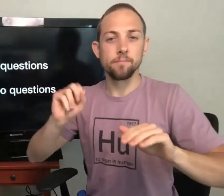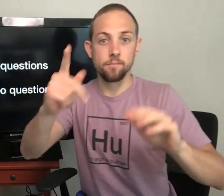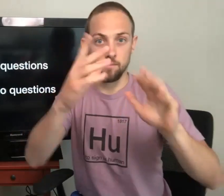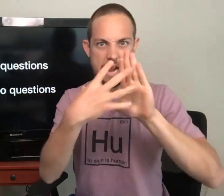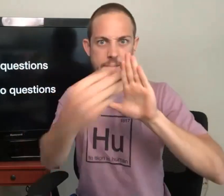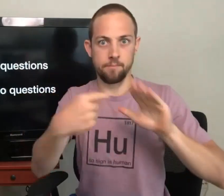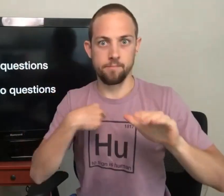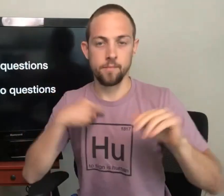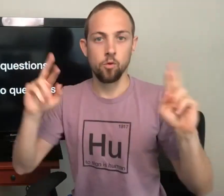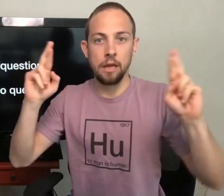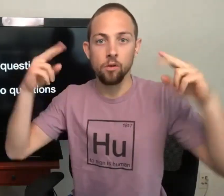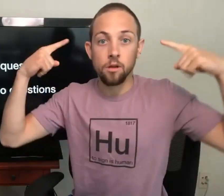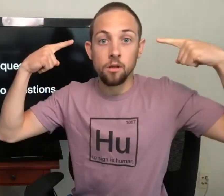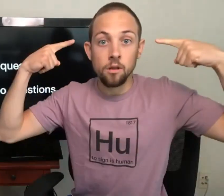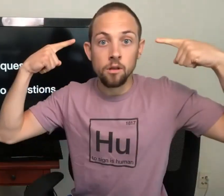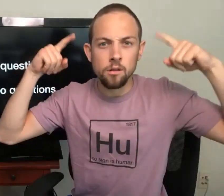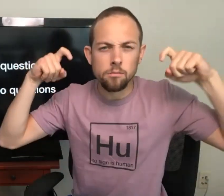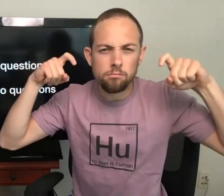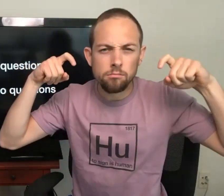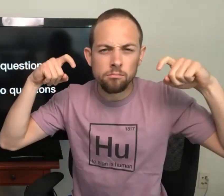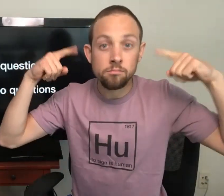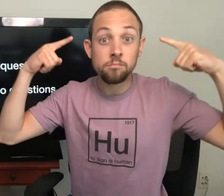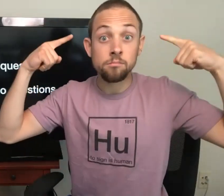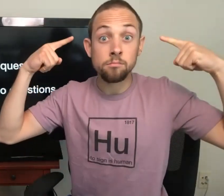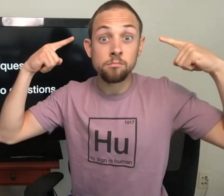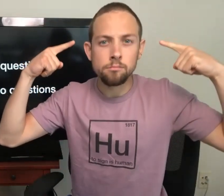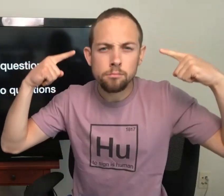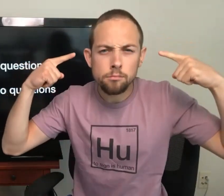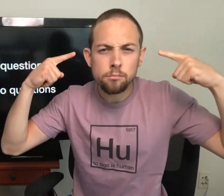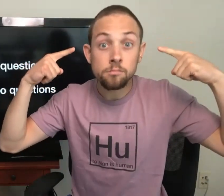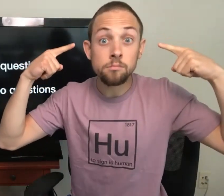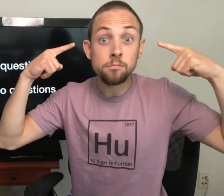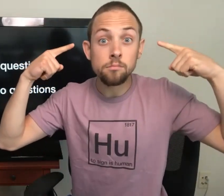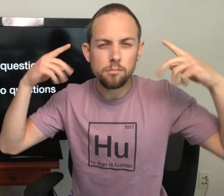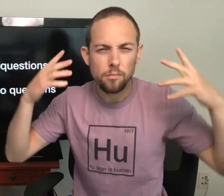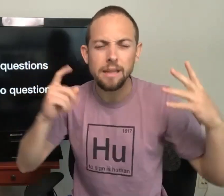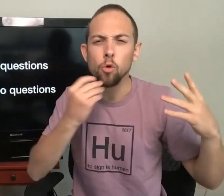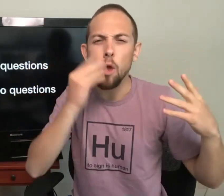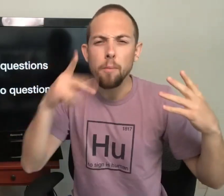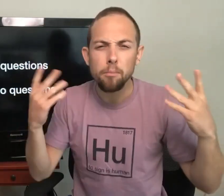we need to do a little warming up exercise, like push-ups for your eyebrows. Copy me.